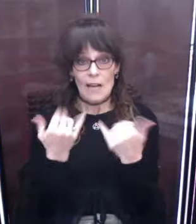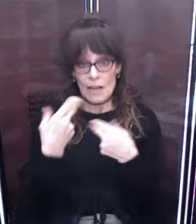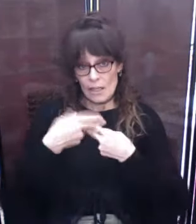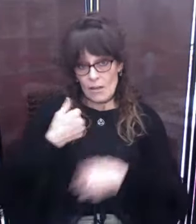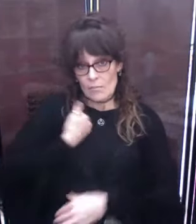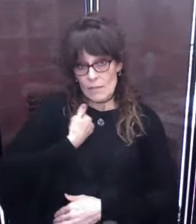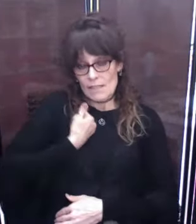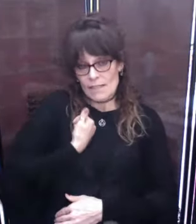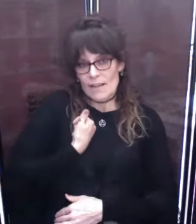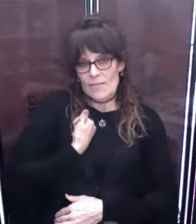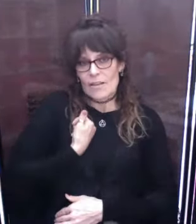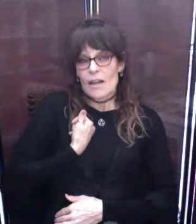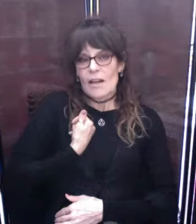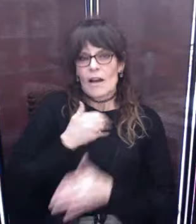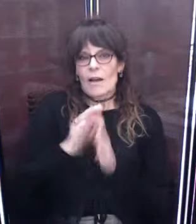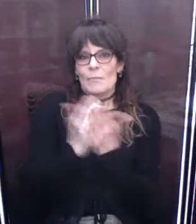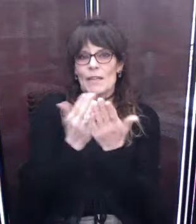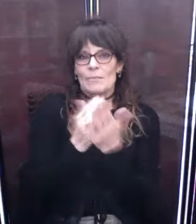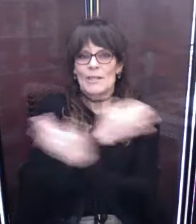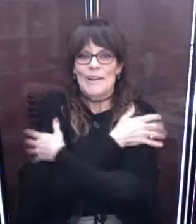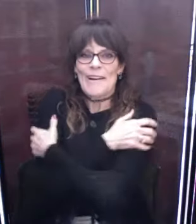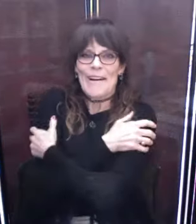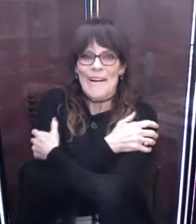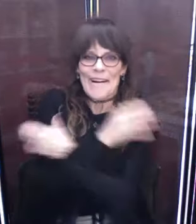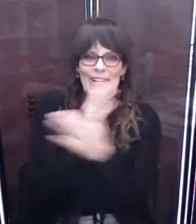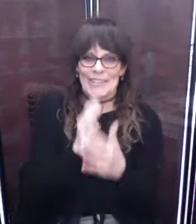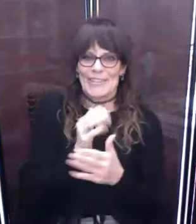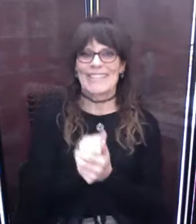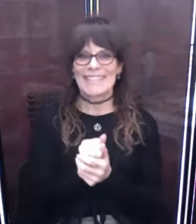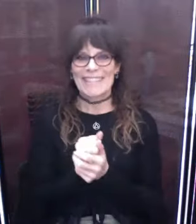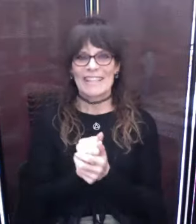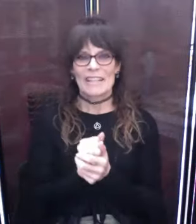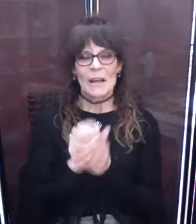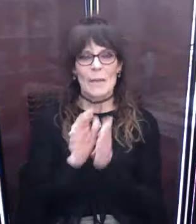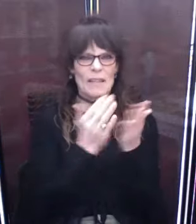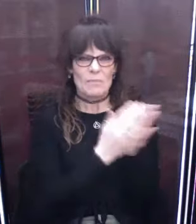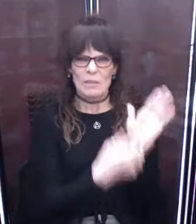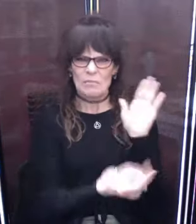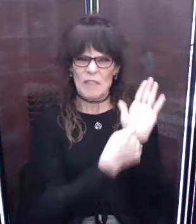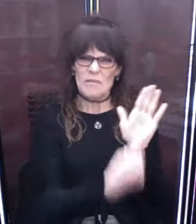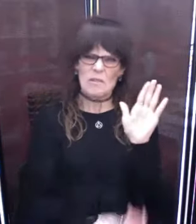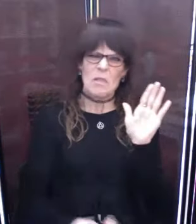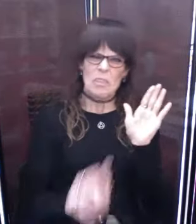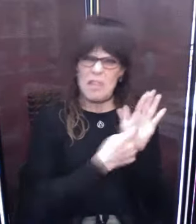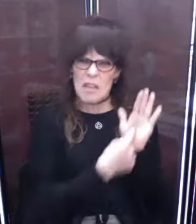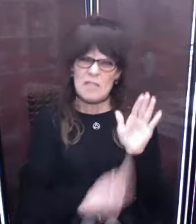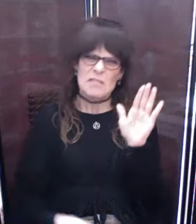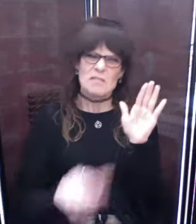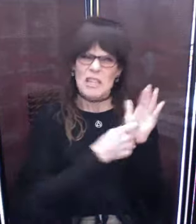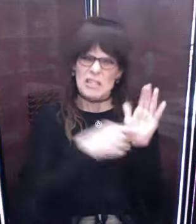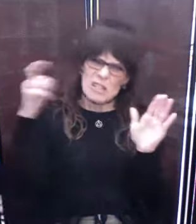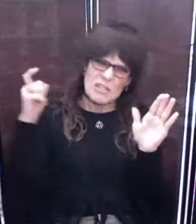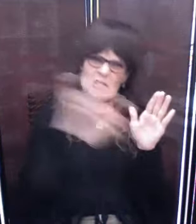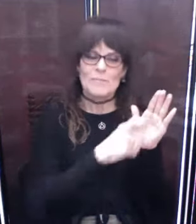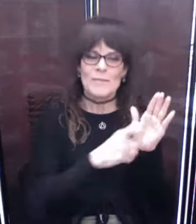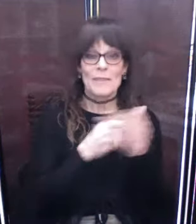hugger. I don't know. A big book thumper says this is what you should be doing. A big book hugger says I don't know what you should